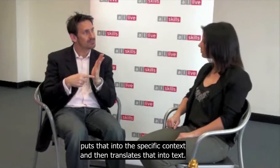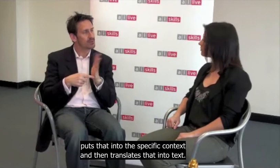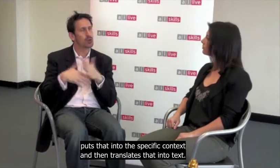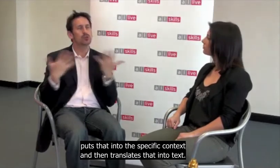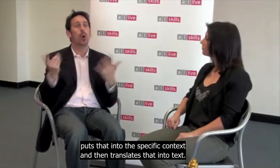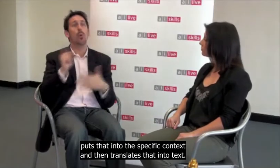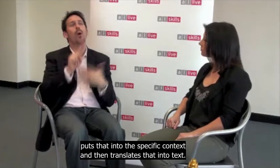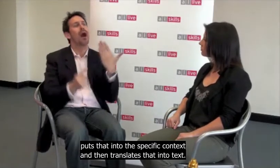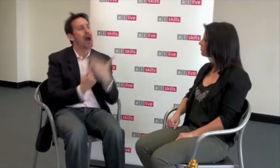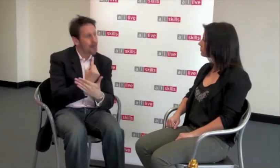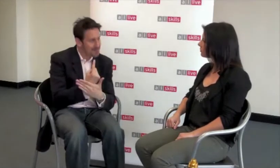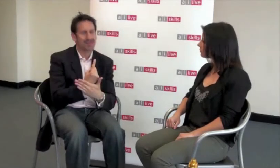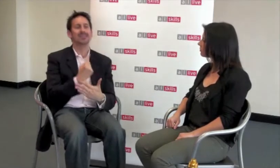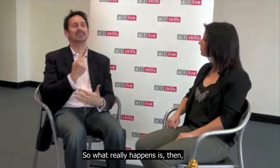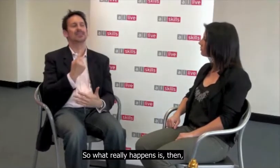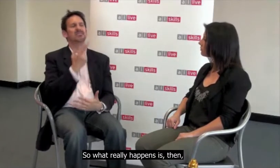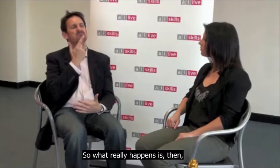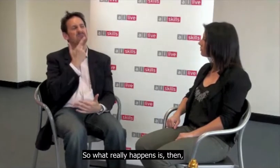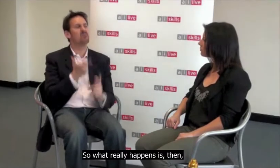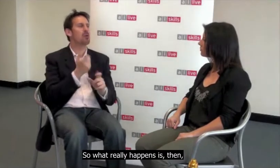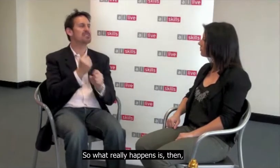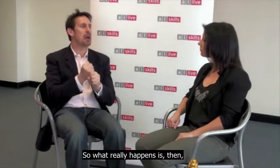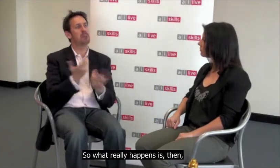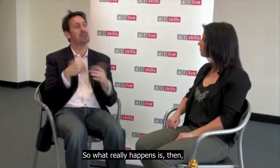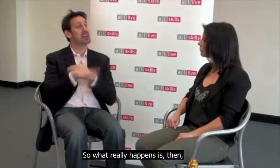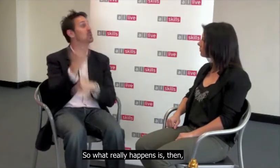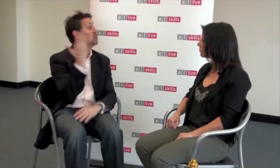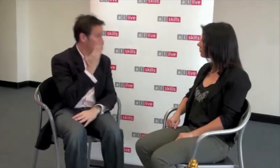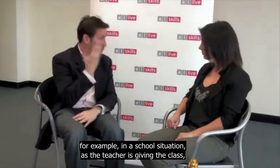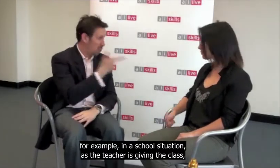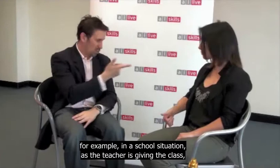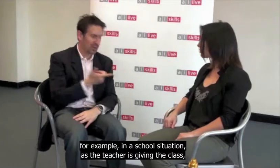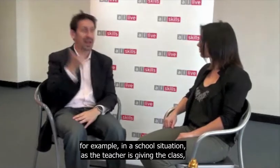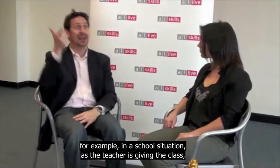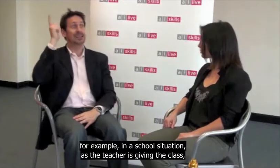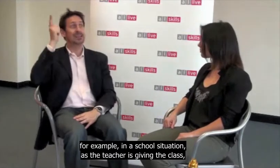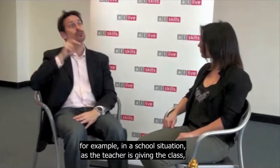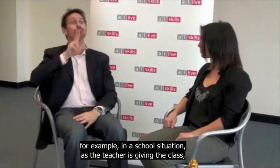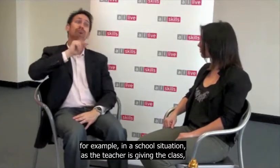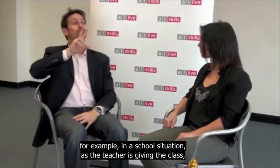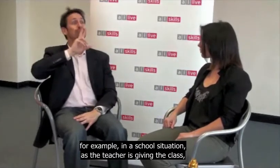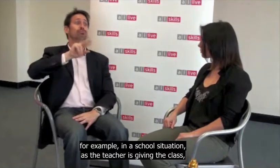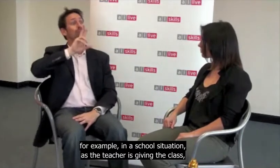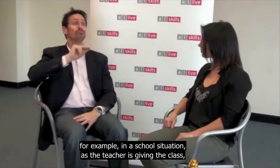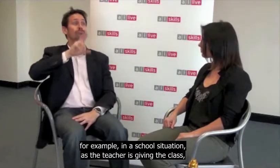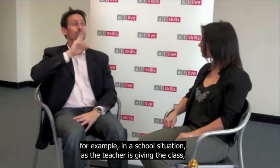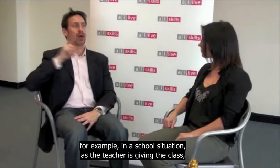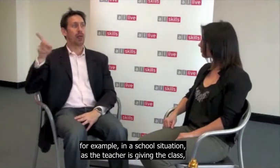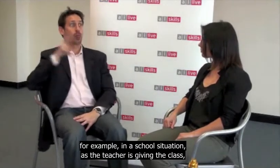into text. So what really happens is then, for example, in a school situation, as the teacher is giving the